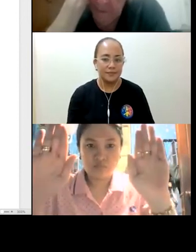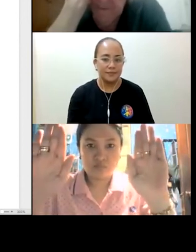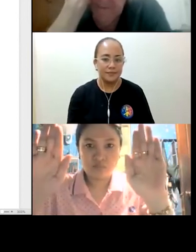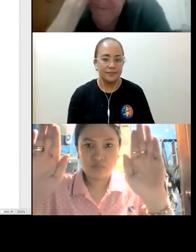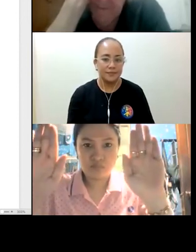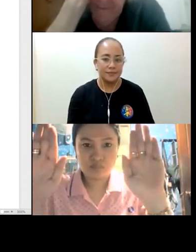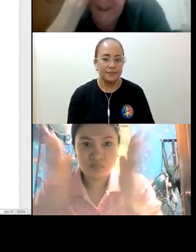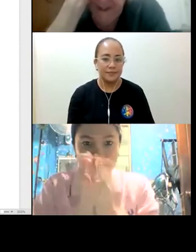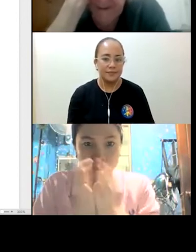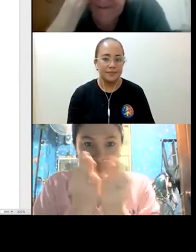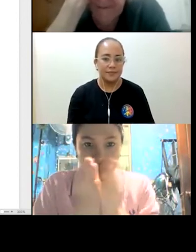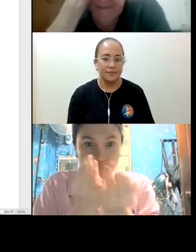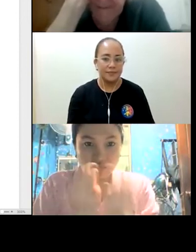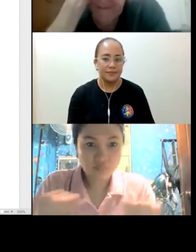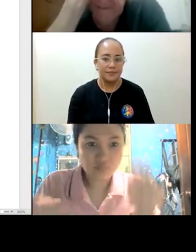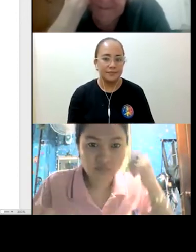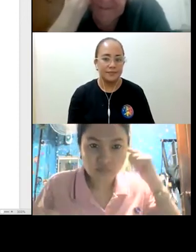Then we have the B.